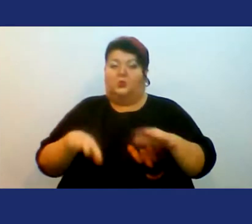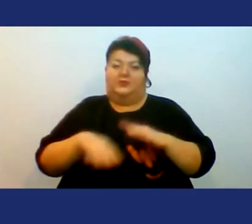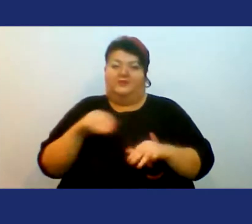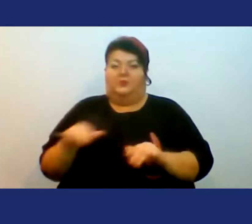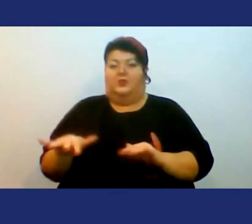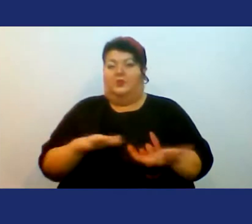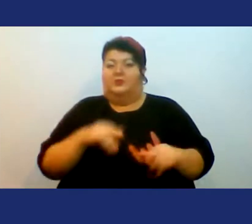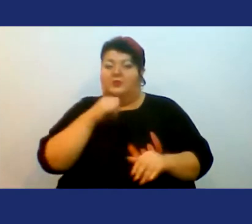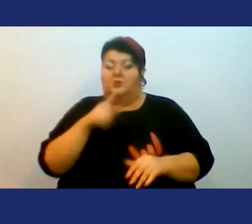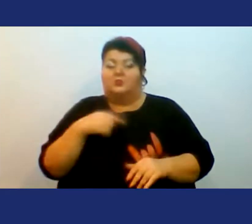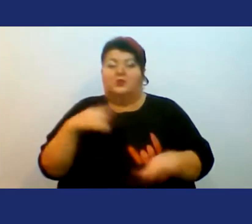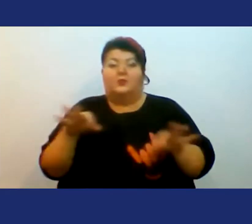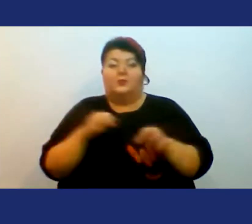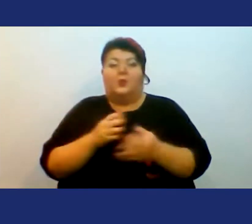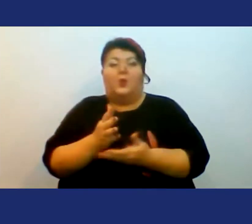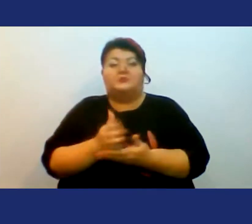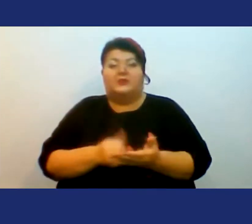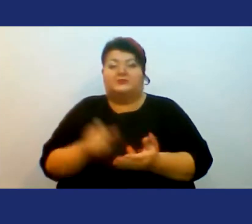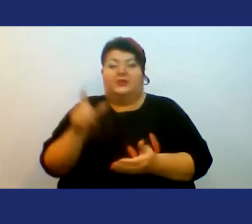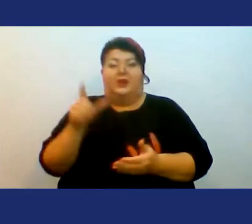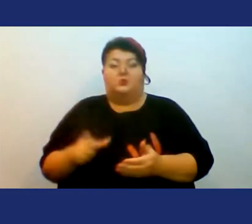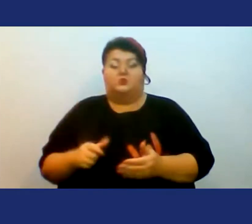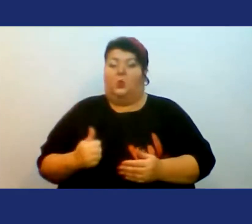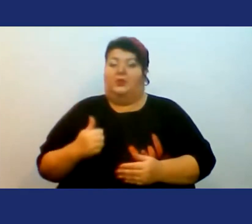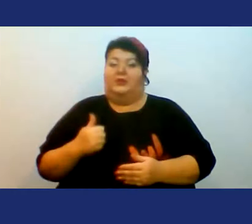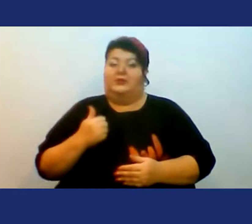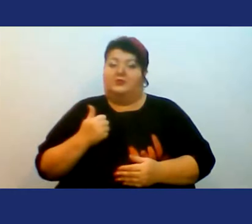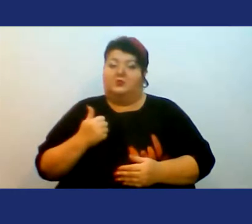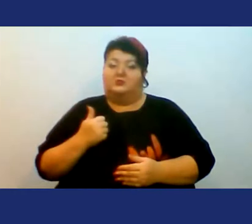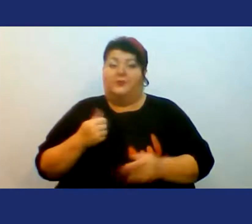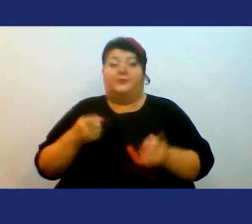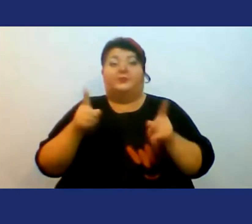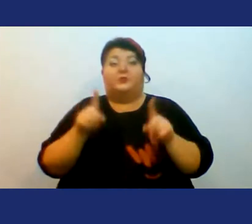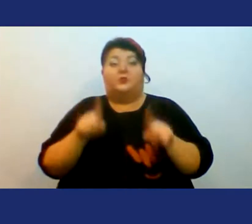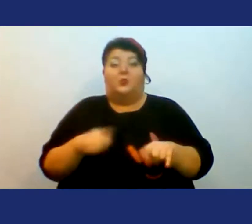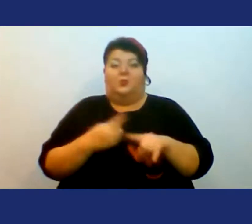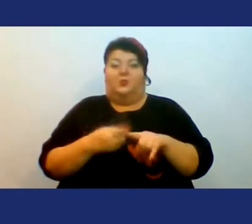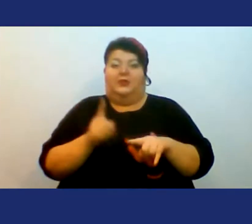lifted by three assistants going